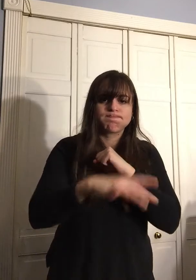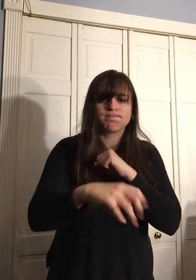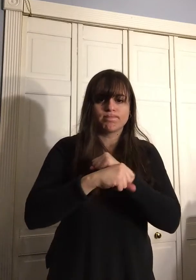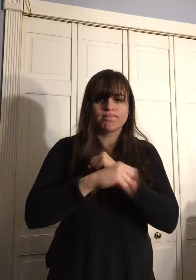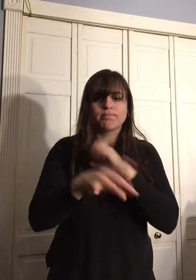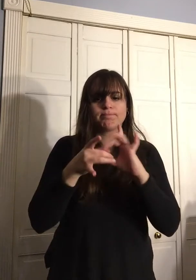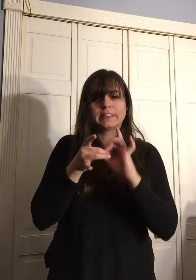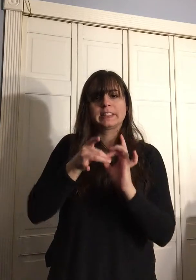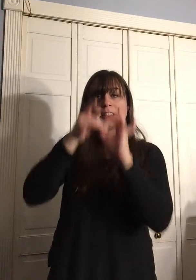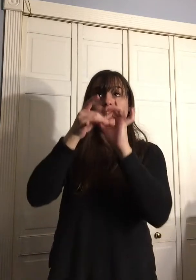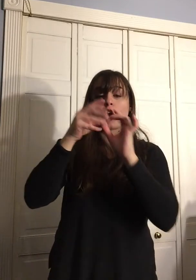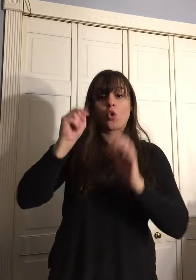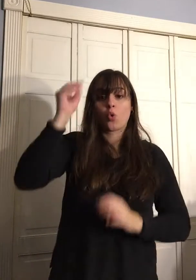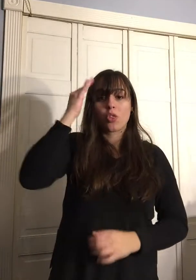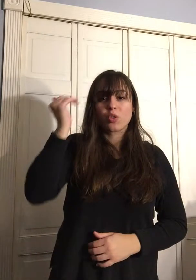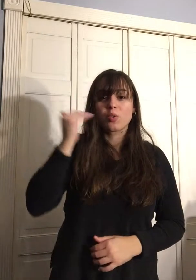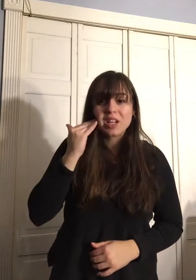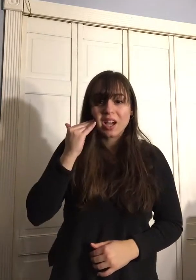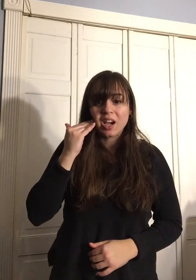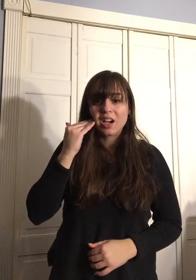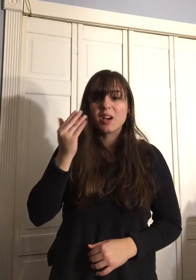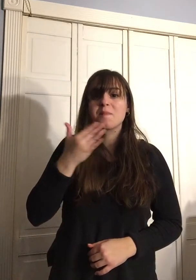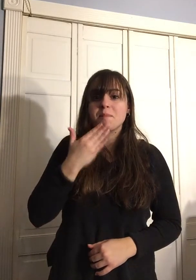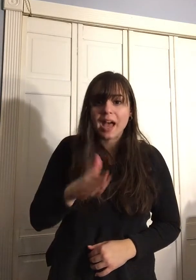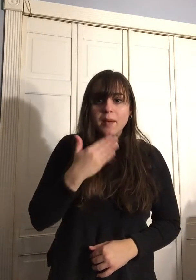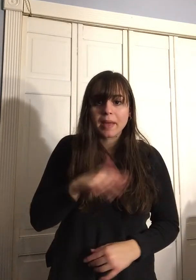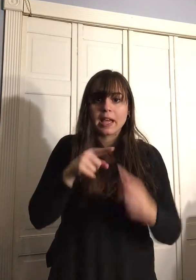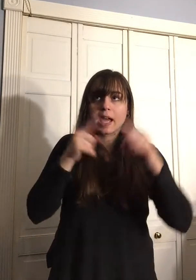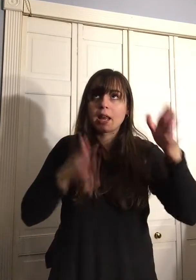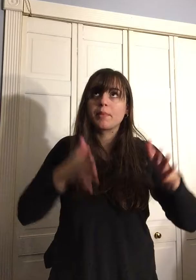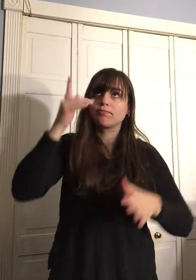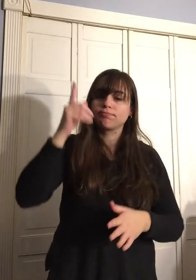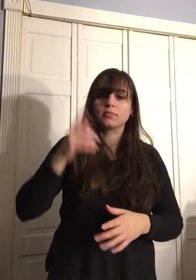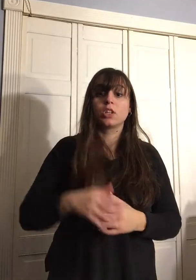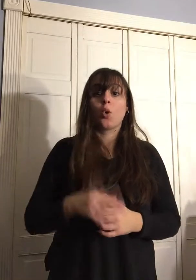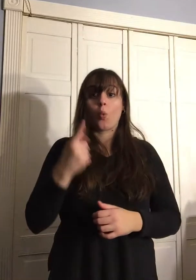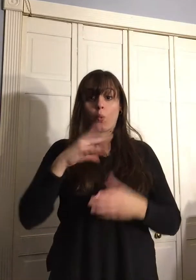the 80s and 90s, we were taught propaganda about North Korea.